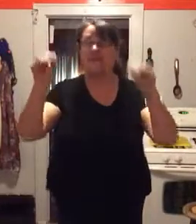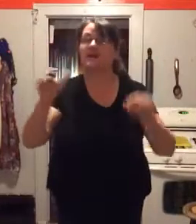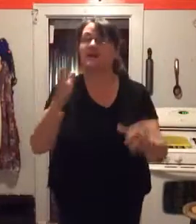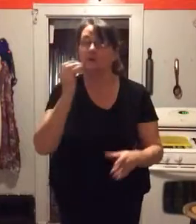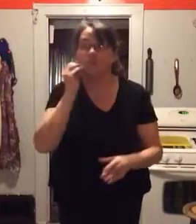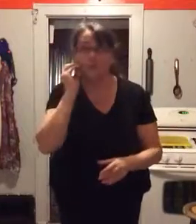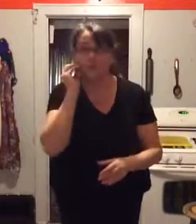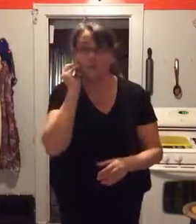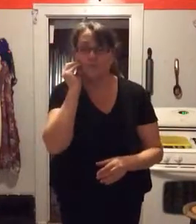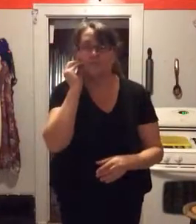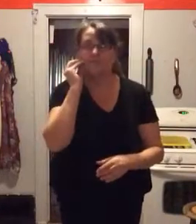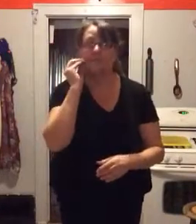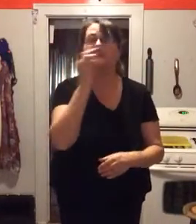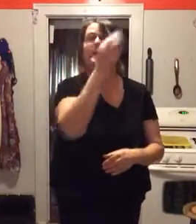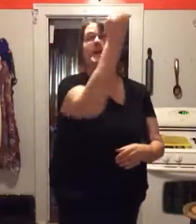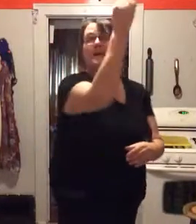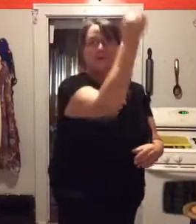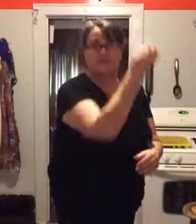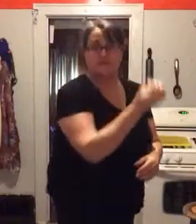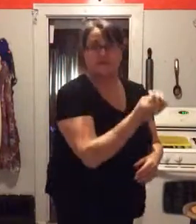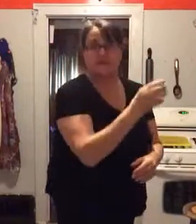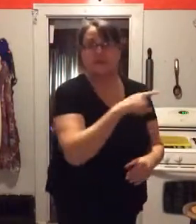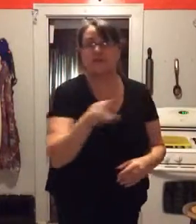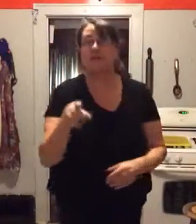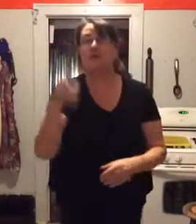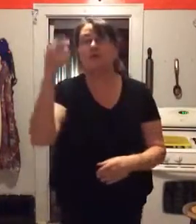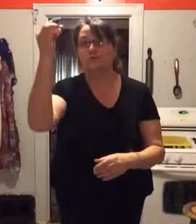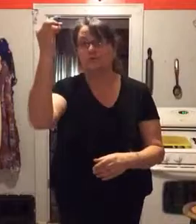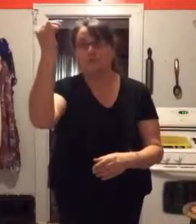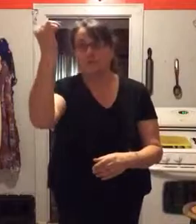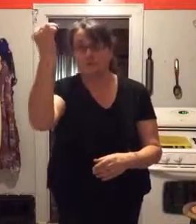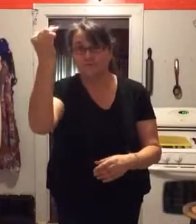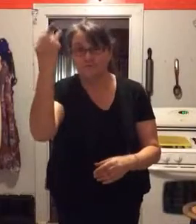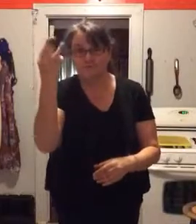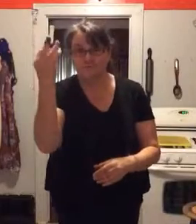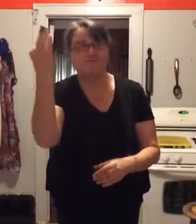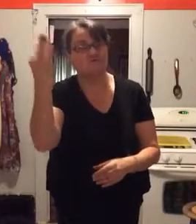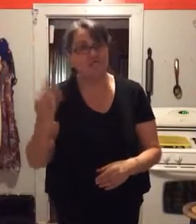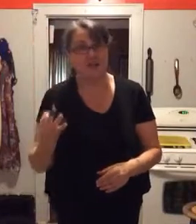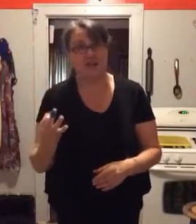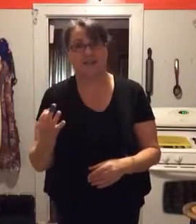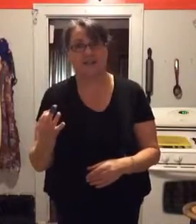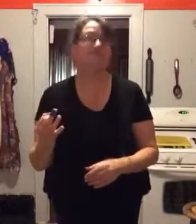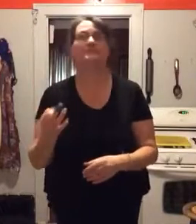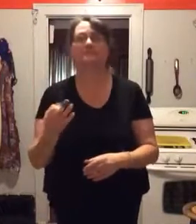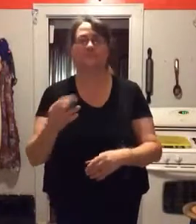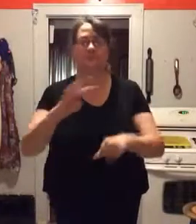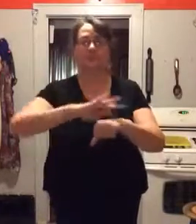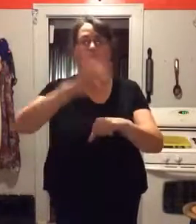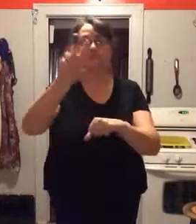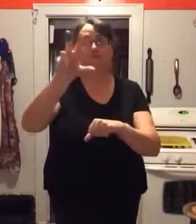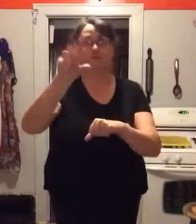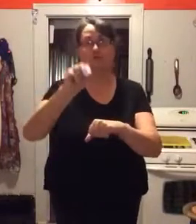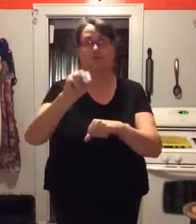A lot of times, I'd fall asleep right there at the kitchen table, but whenever